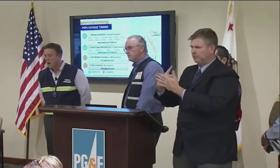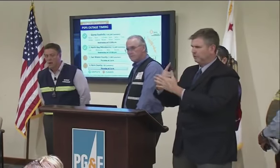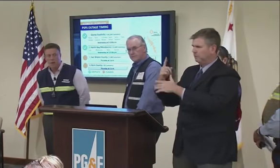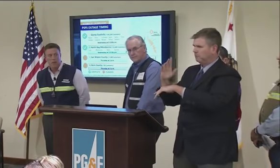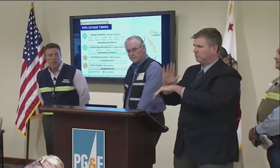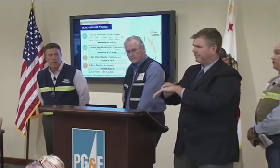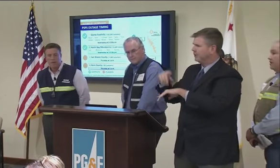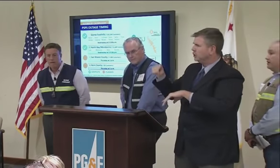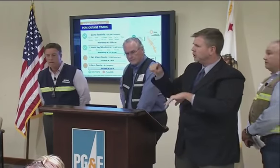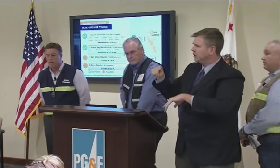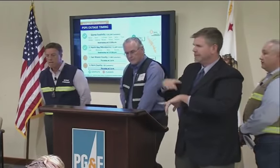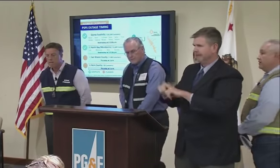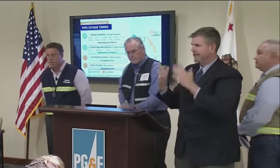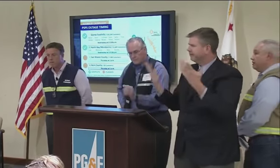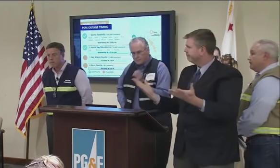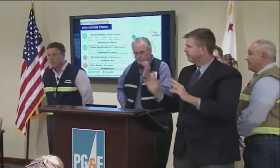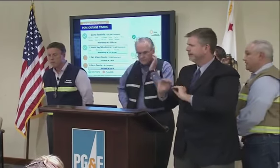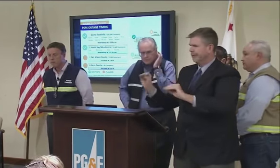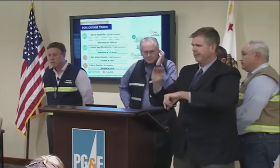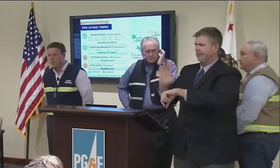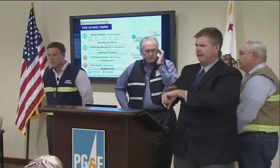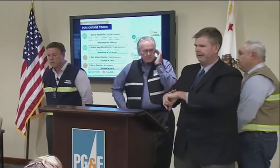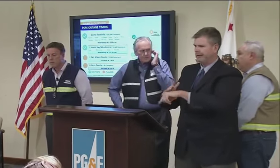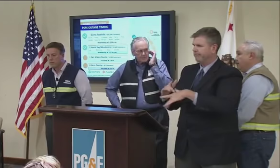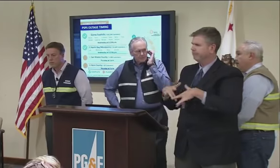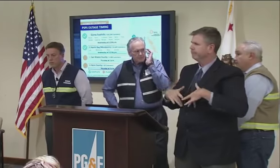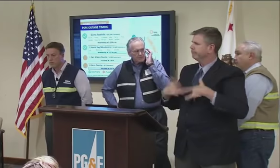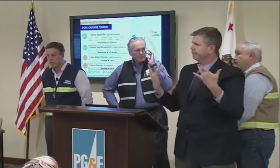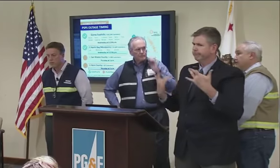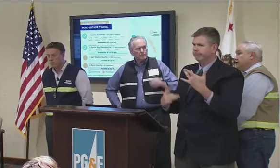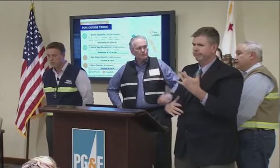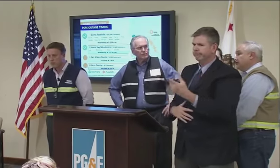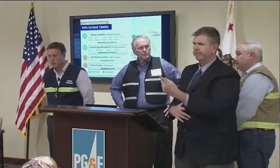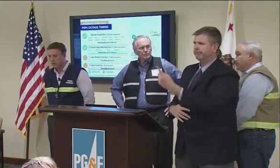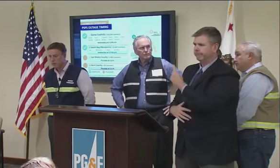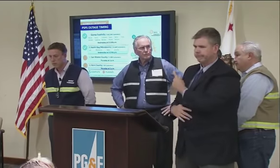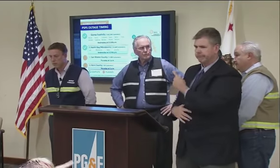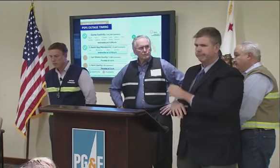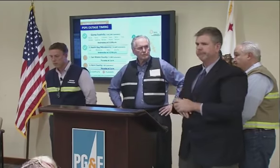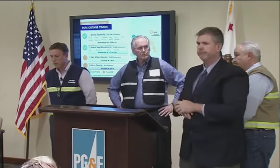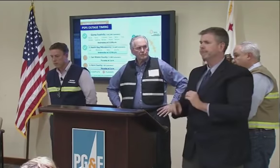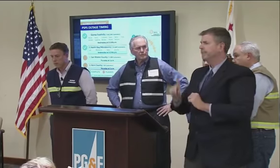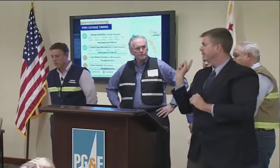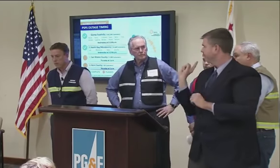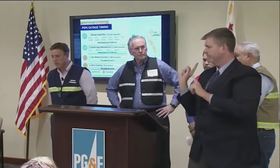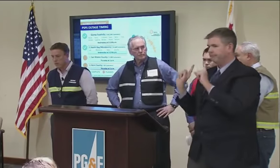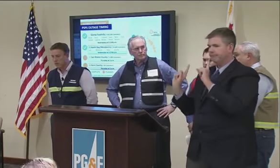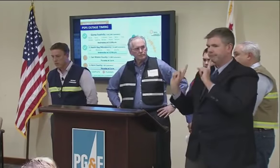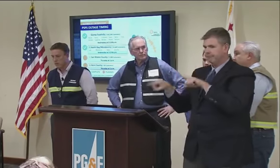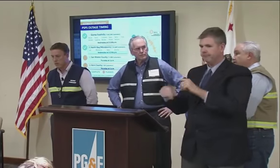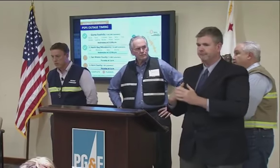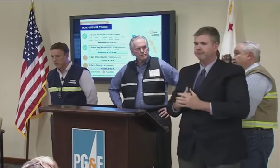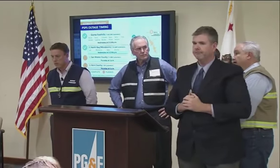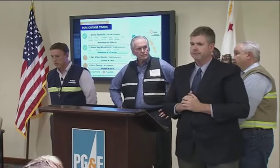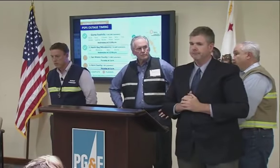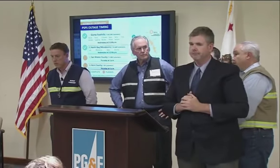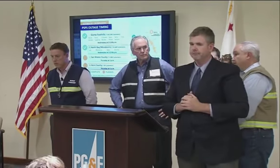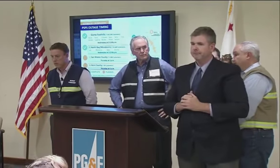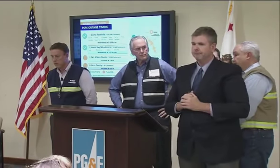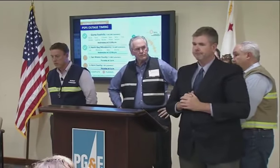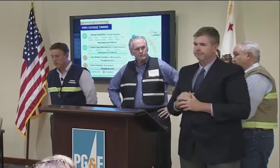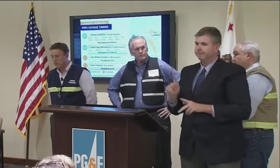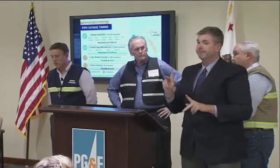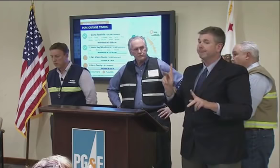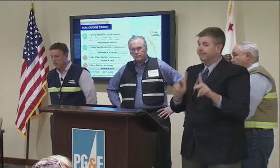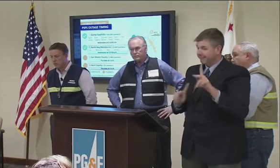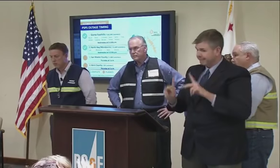So I would say walking through our customer notifications, everyone who is currently in scope for this event received a 48-hour